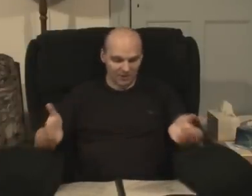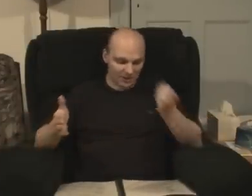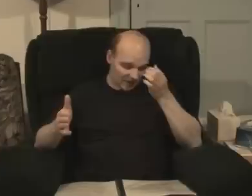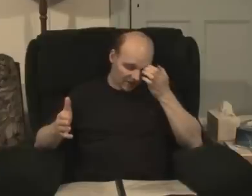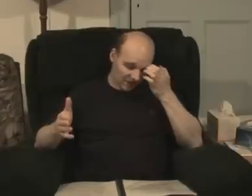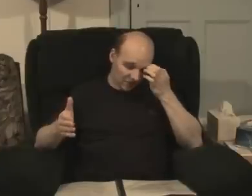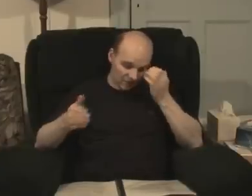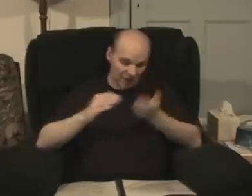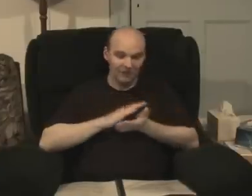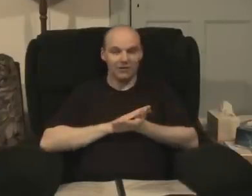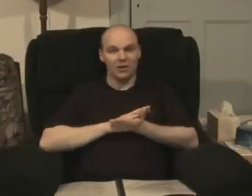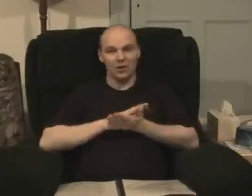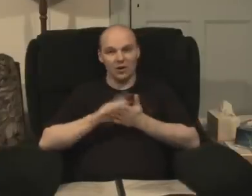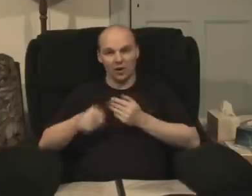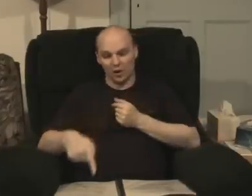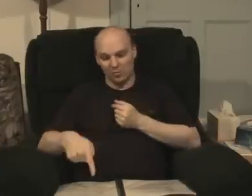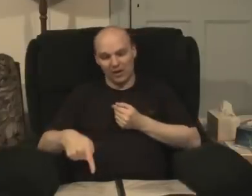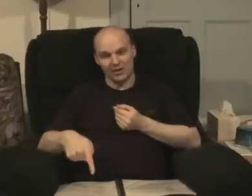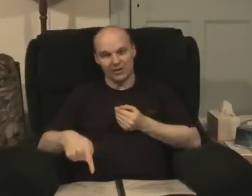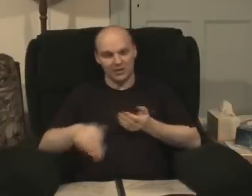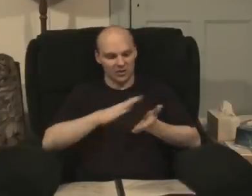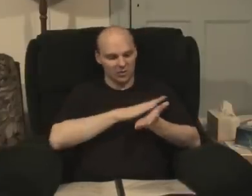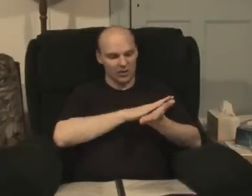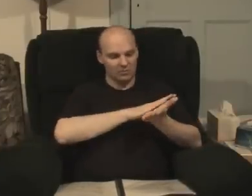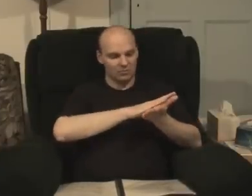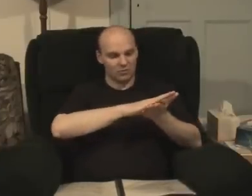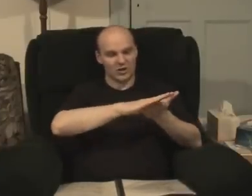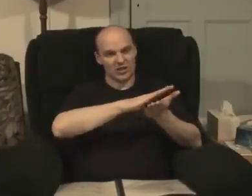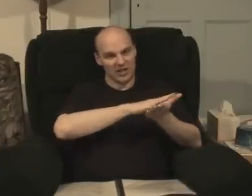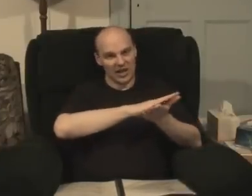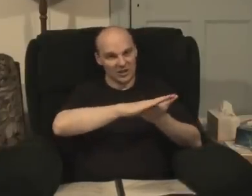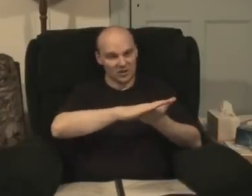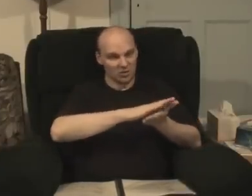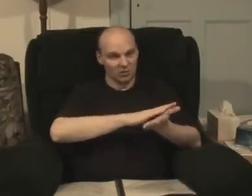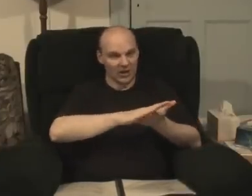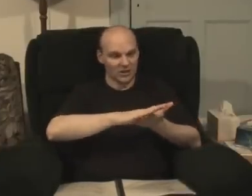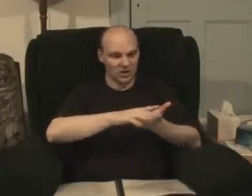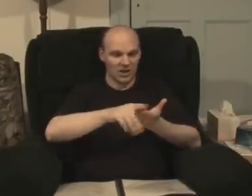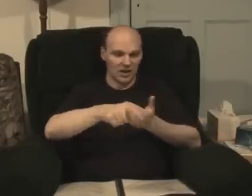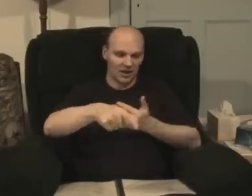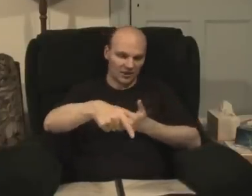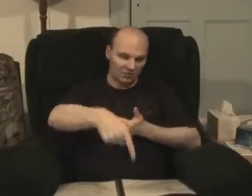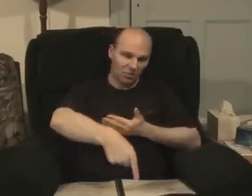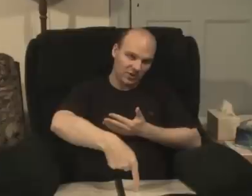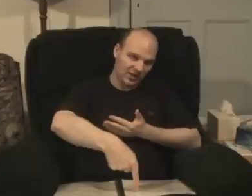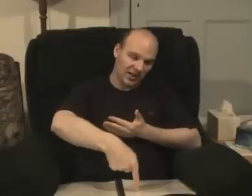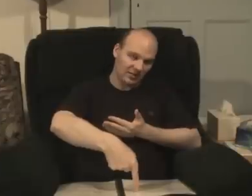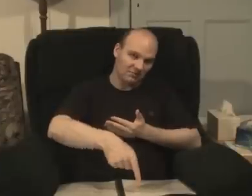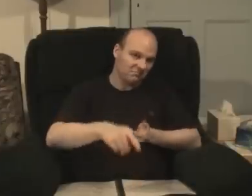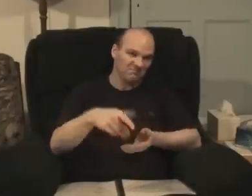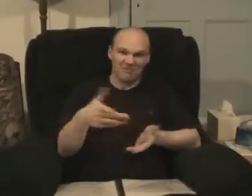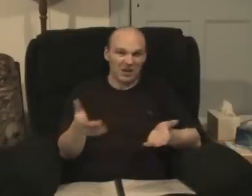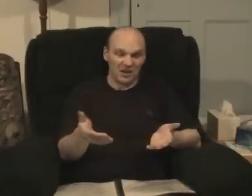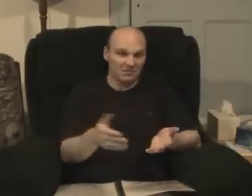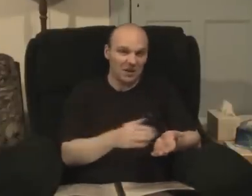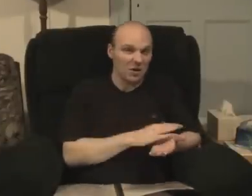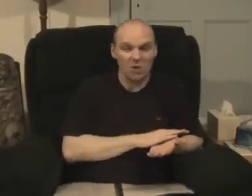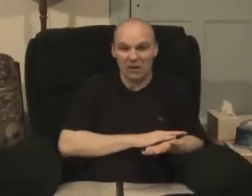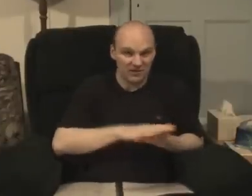Capital cities. We have Hobart, so we're brushing the H, normal H, and then pointing down. I don't know, maybe Hobart's